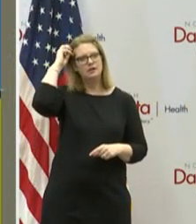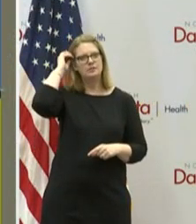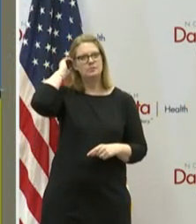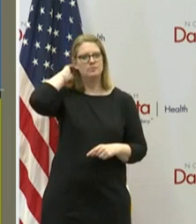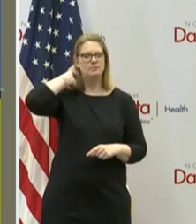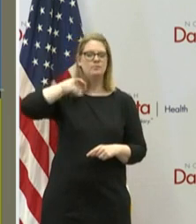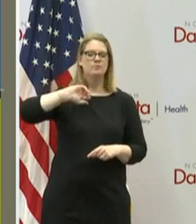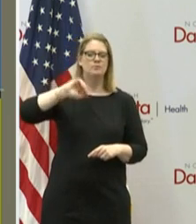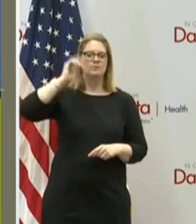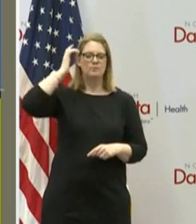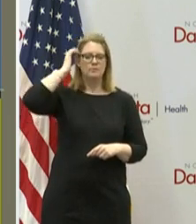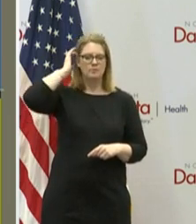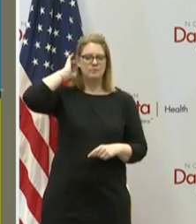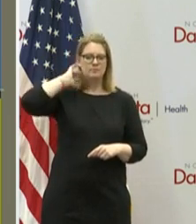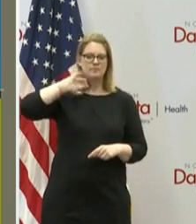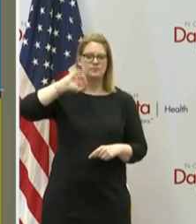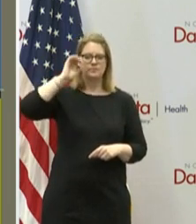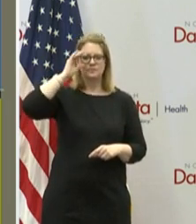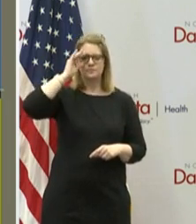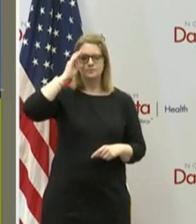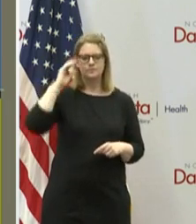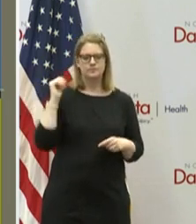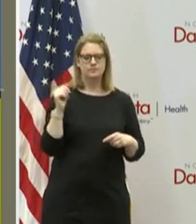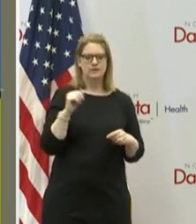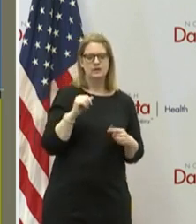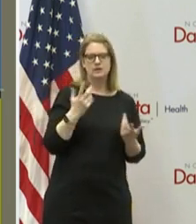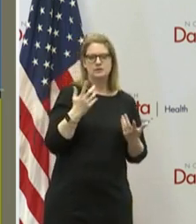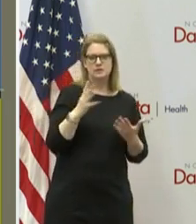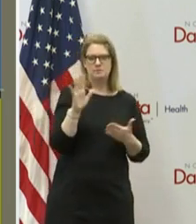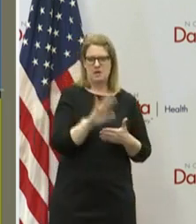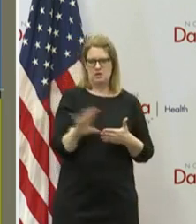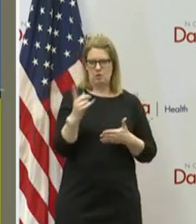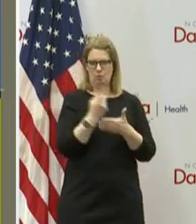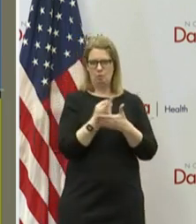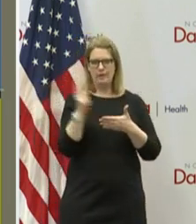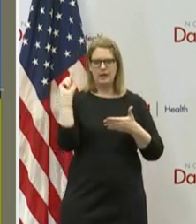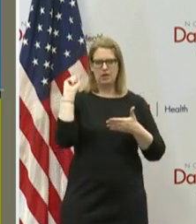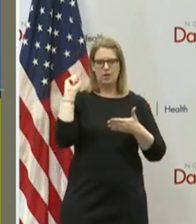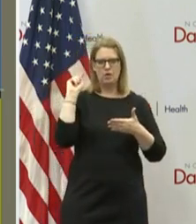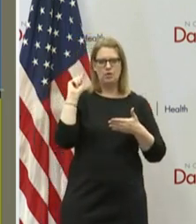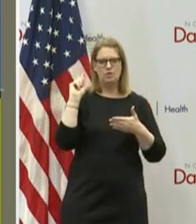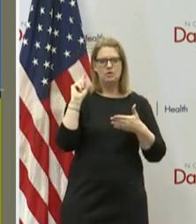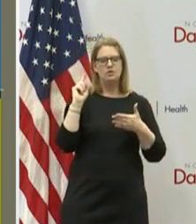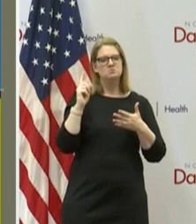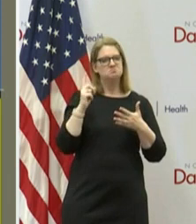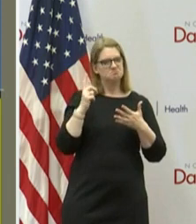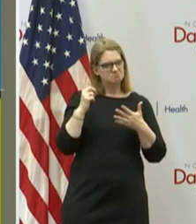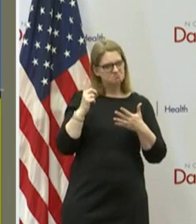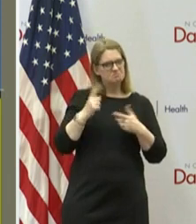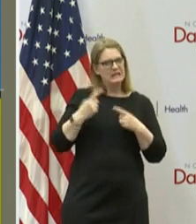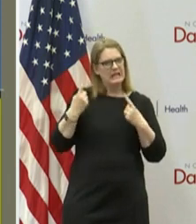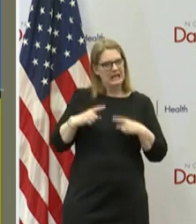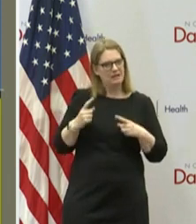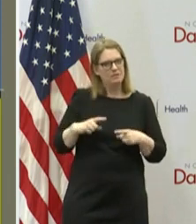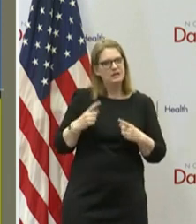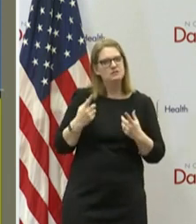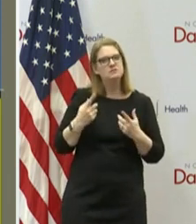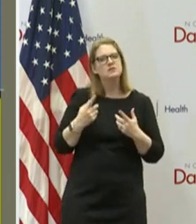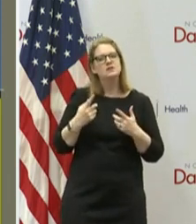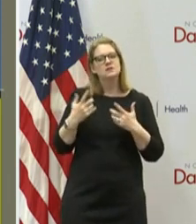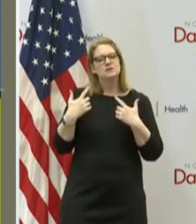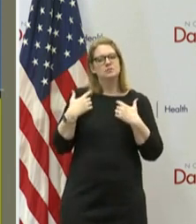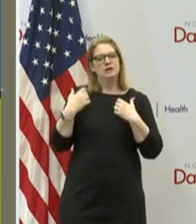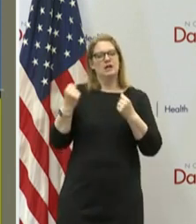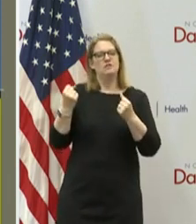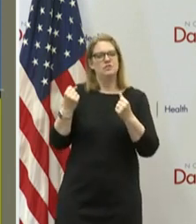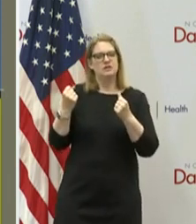we can see again here that after a break about a week ago, where we started to have recoveries first outpace and